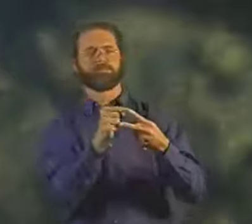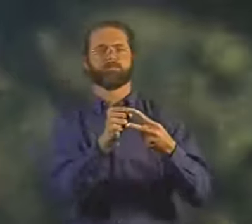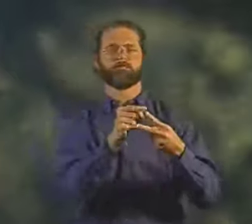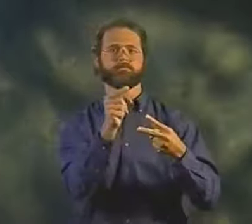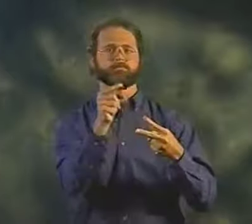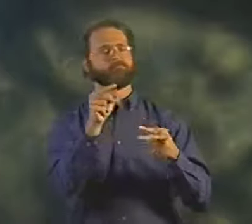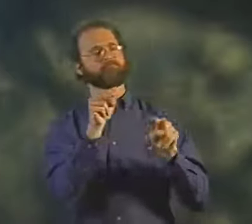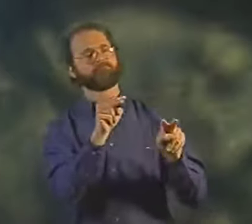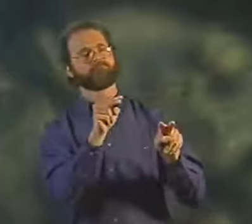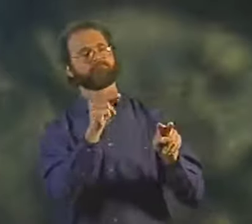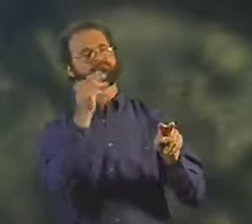First,